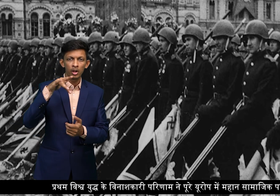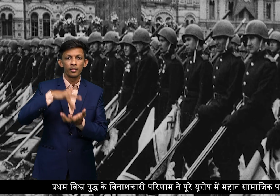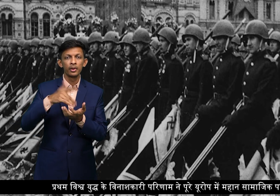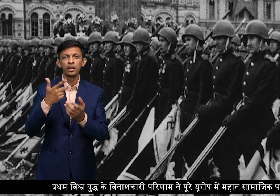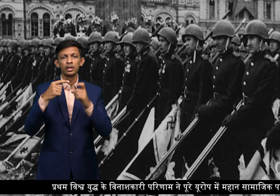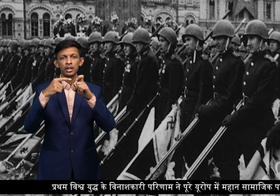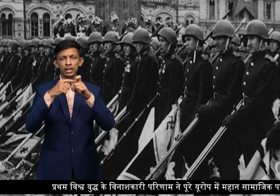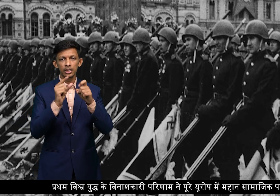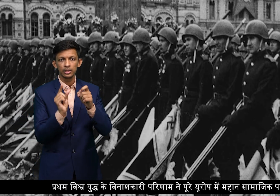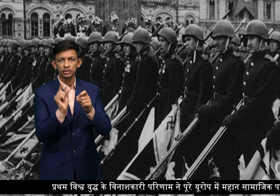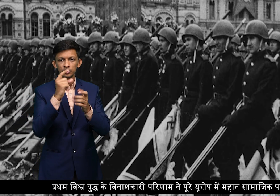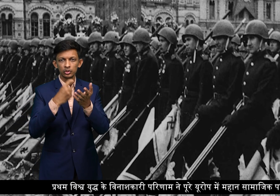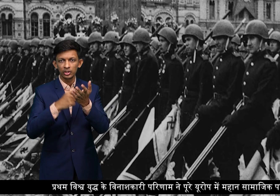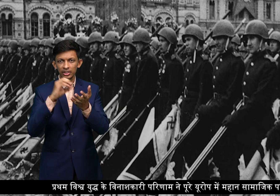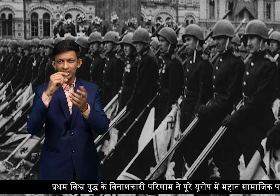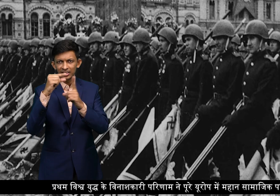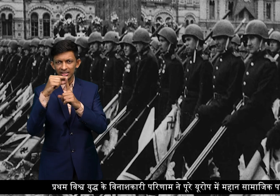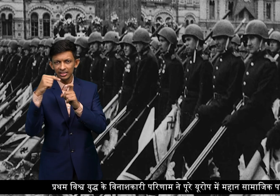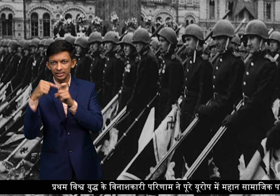Europe.